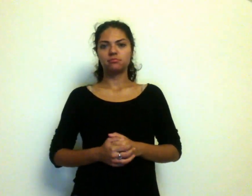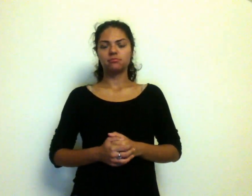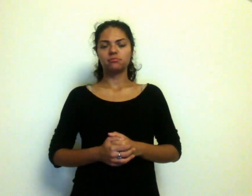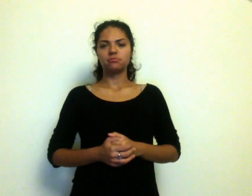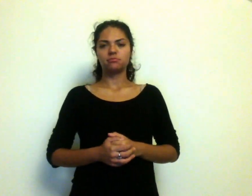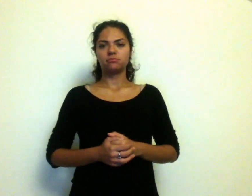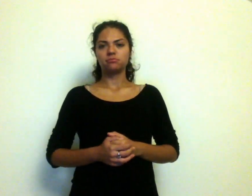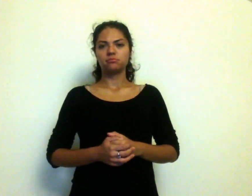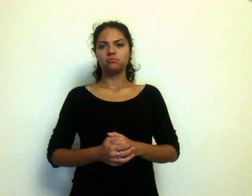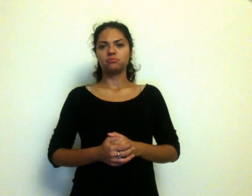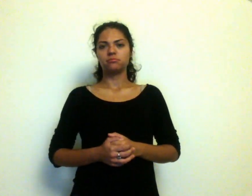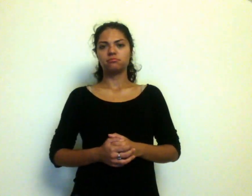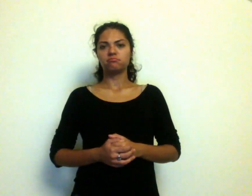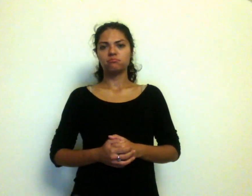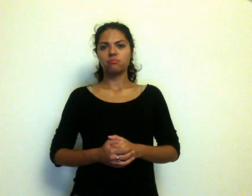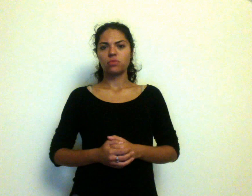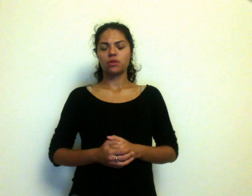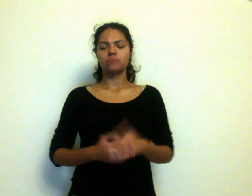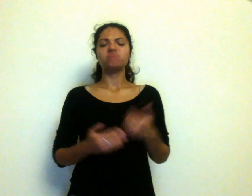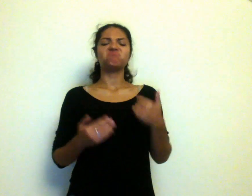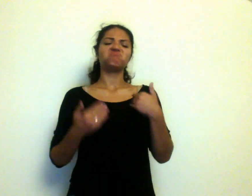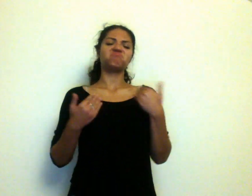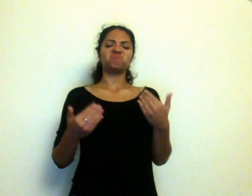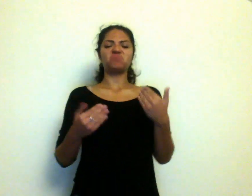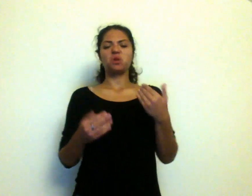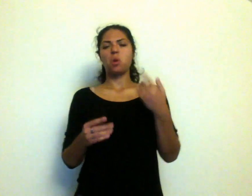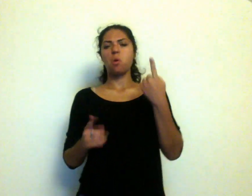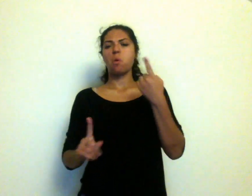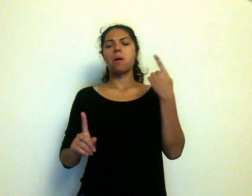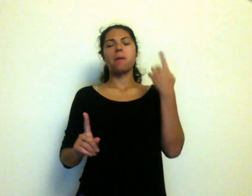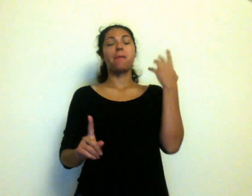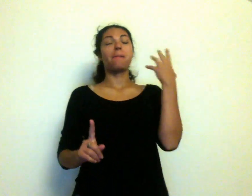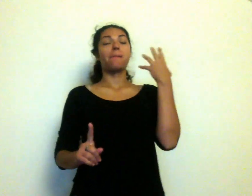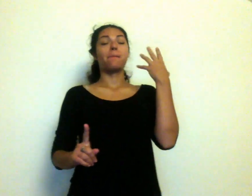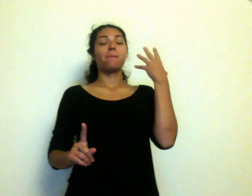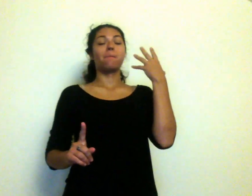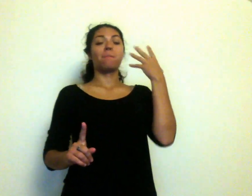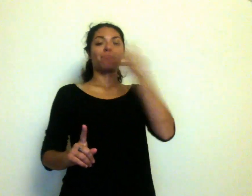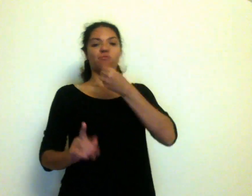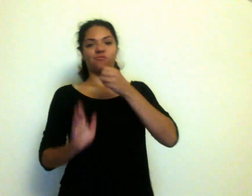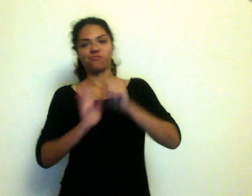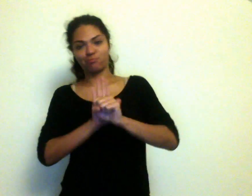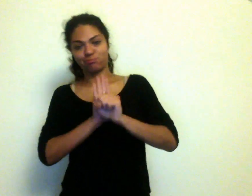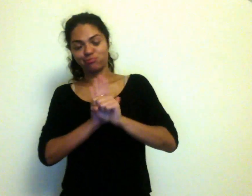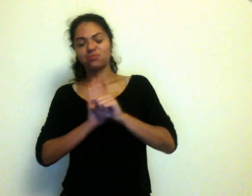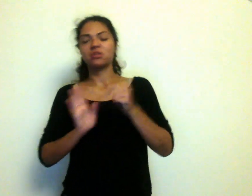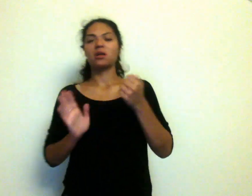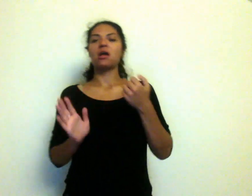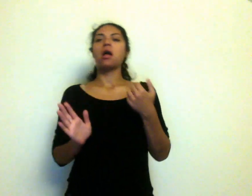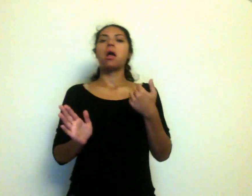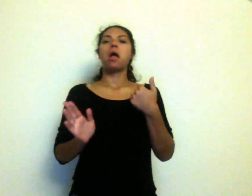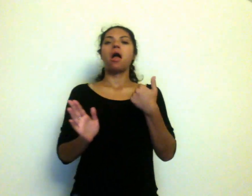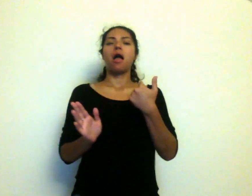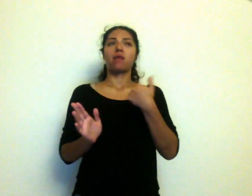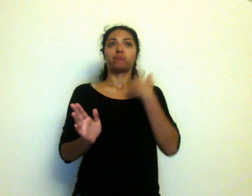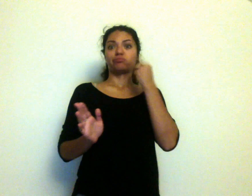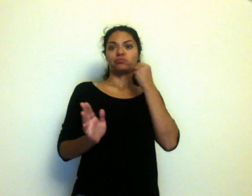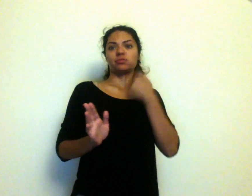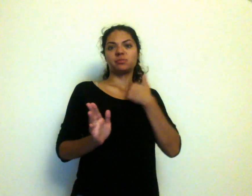one beautiful illustration and then tell you why all of this has appealed to the Westerner, and then close